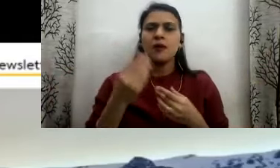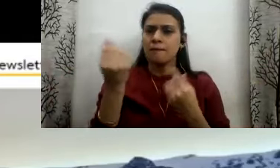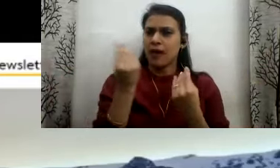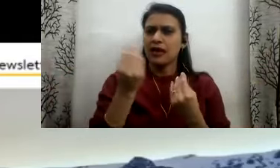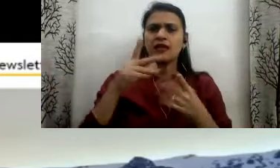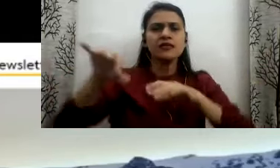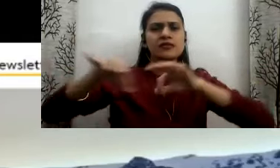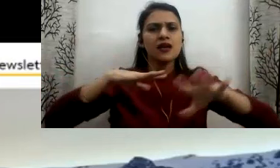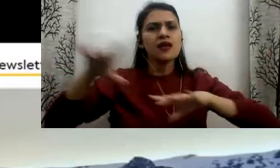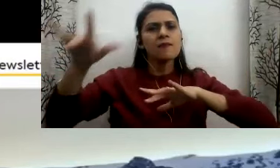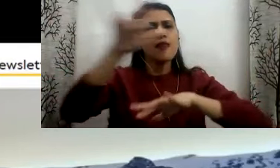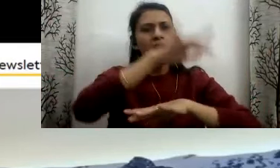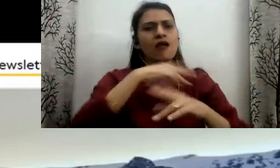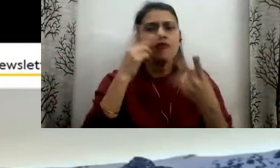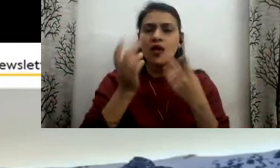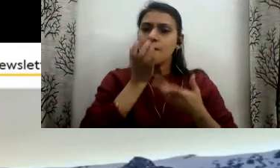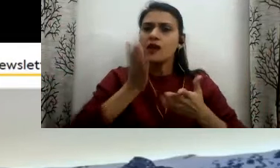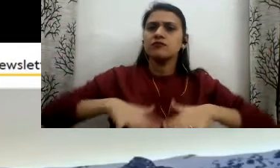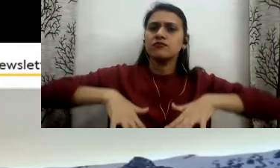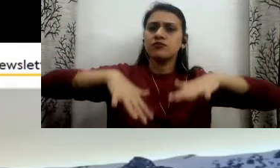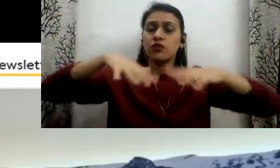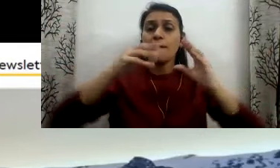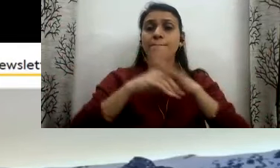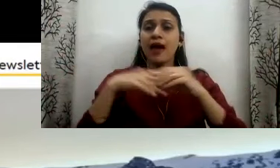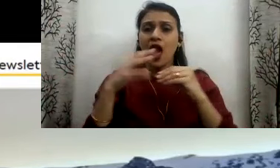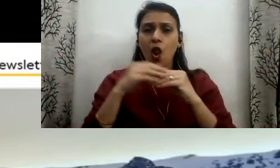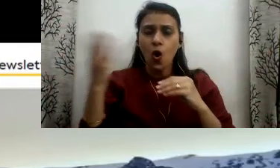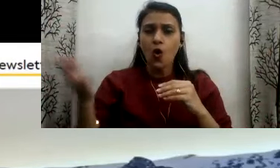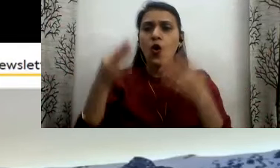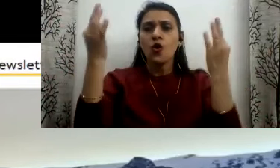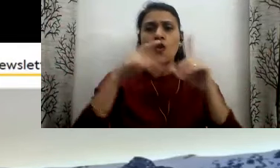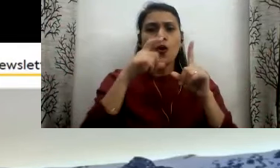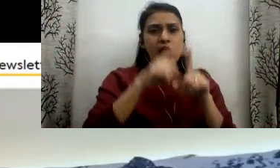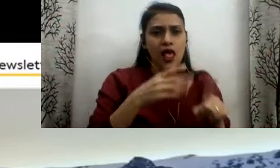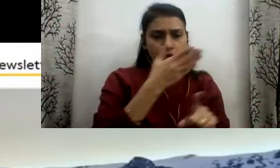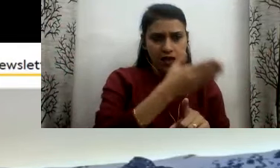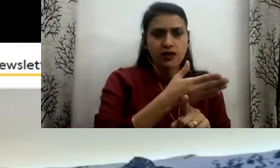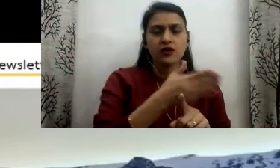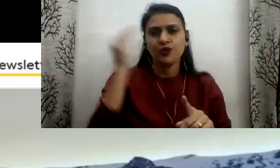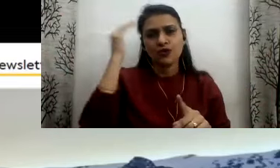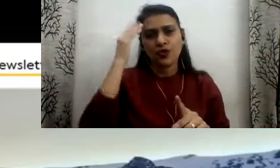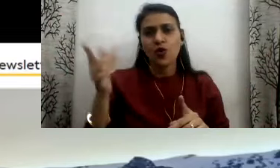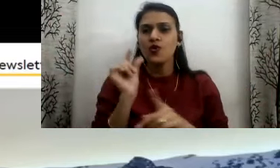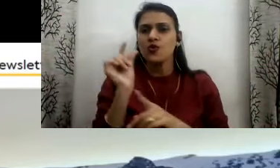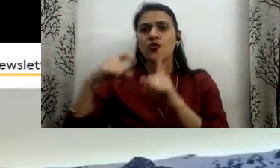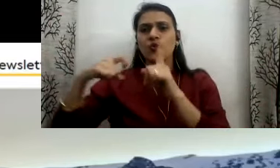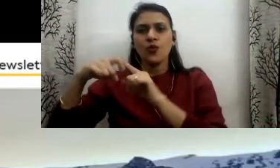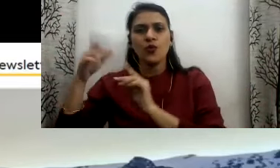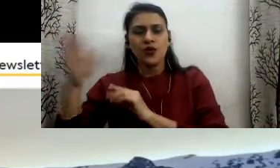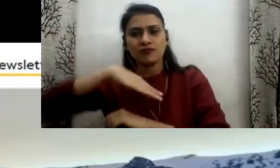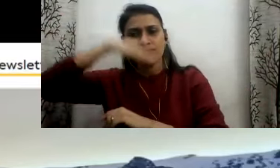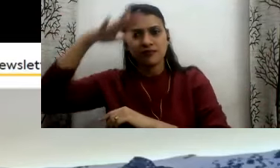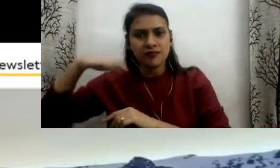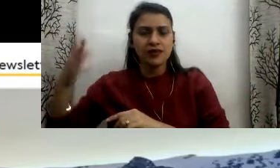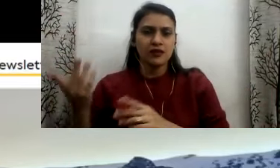India, we've experiencing floods. It was in Bengaluru, it was in New Delhi. We know that in Uttarakhand and in Himachal,